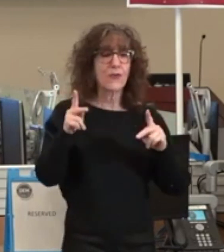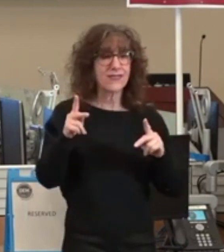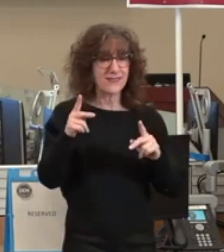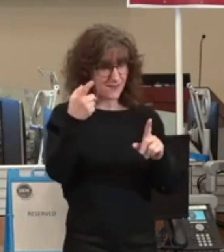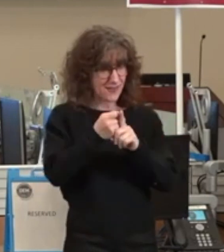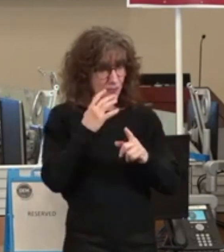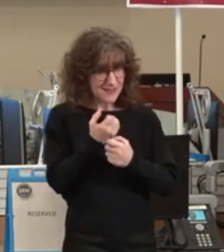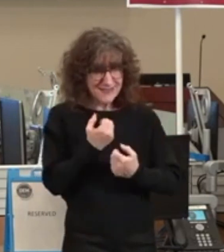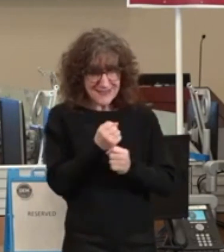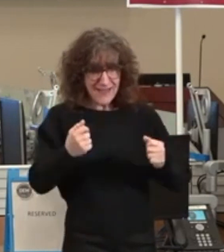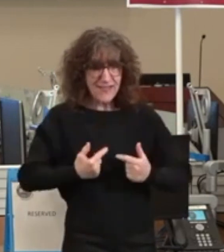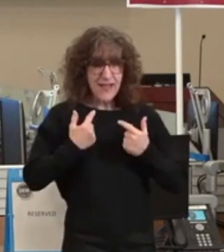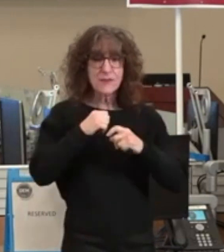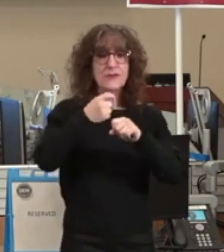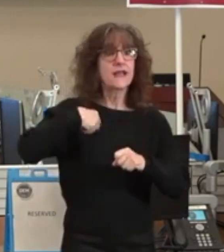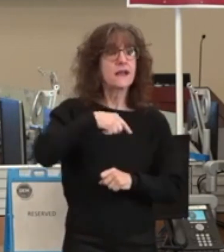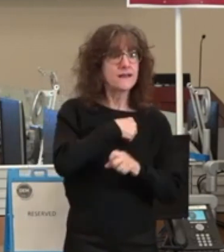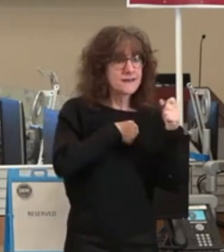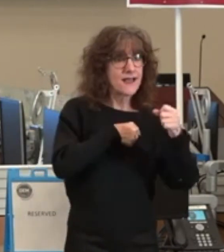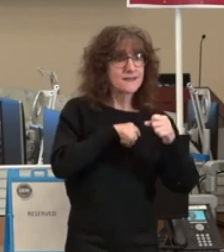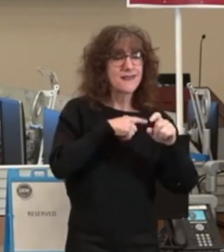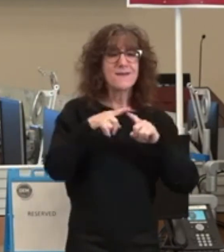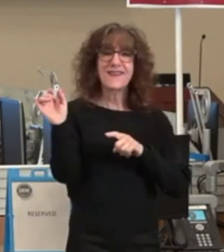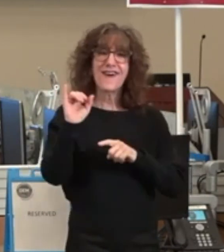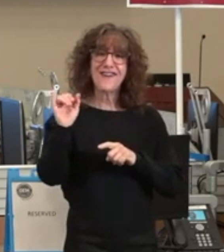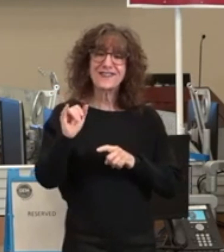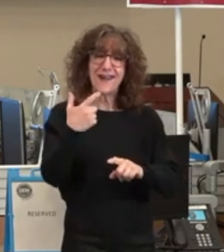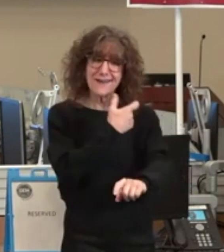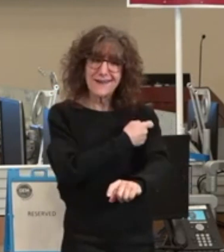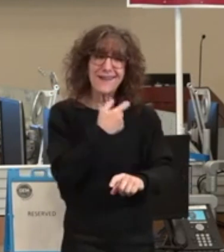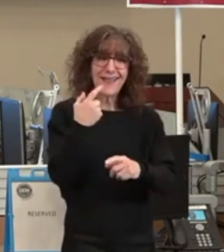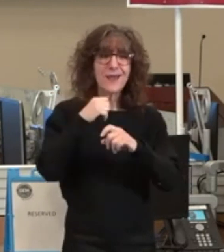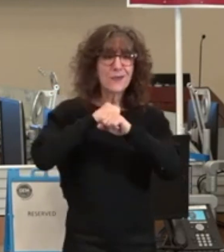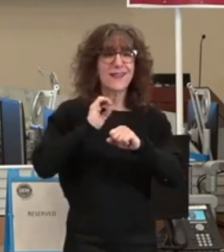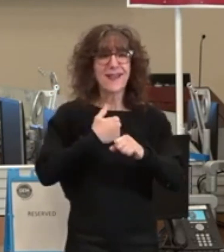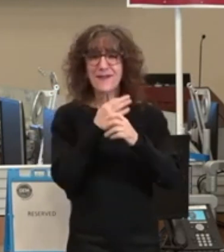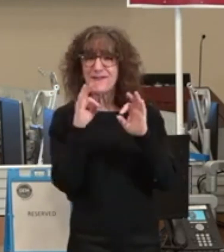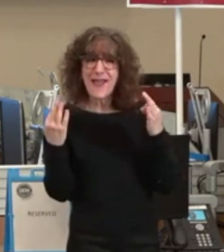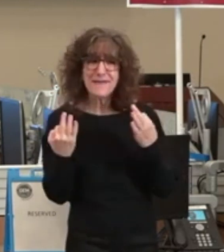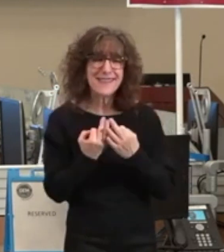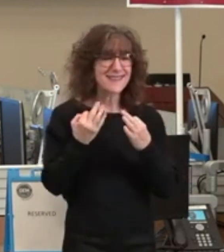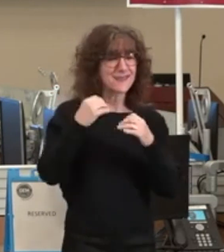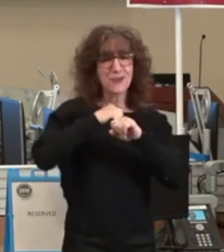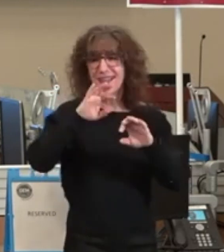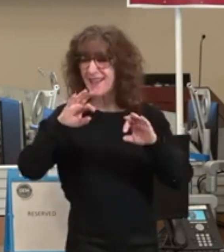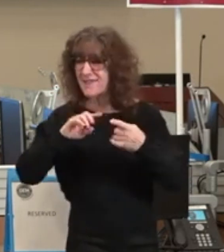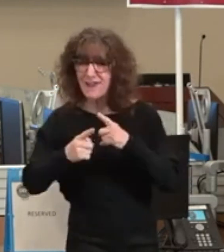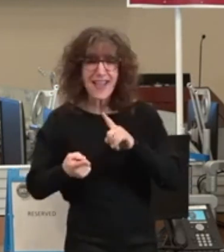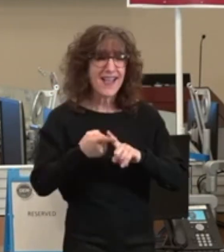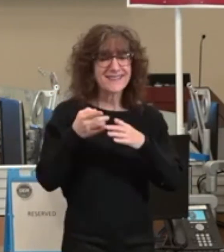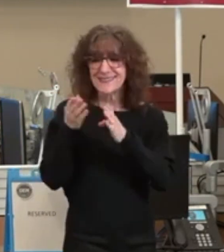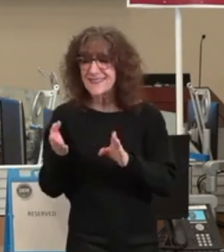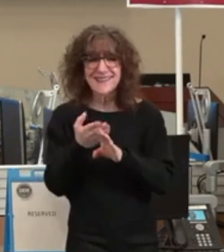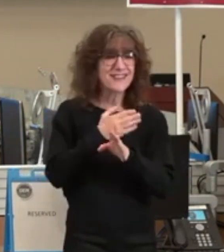vaccines. These vaccines not only protect us, but we take them because they protect our families, they protect our friends, they protect our neighbors,